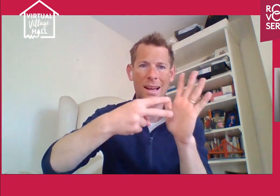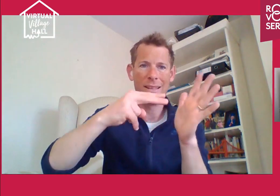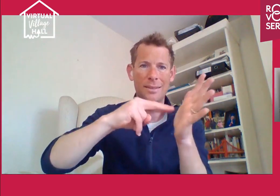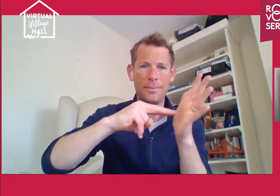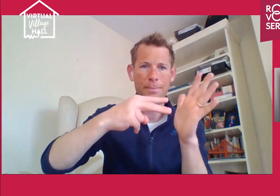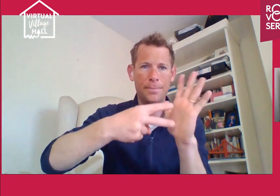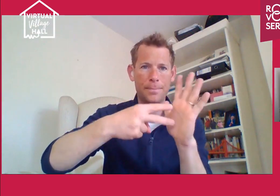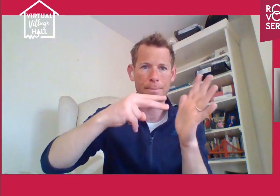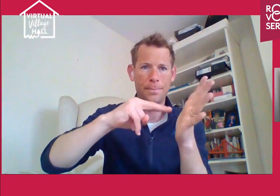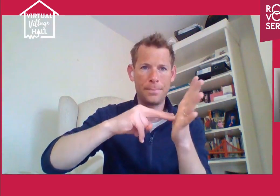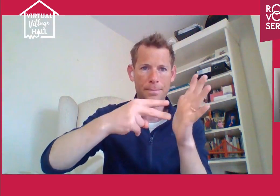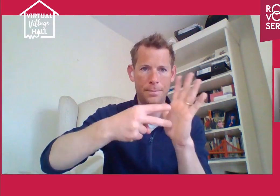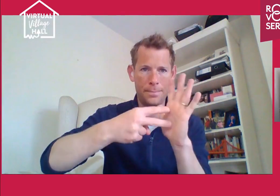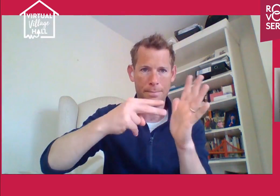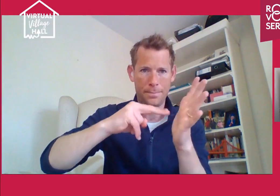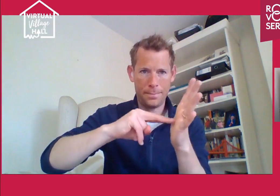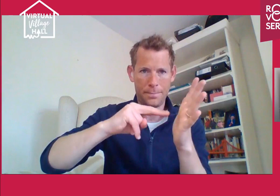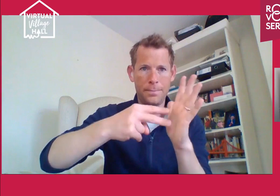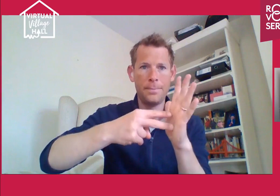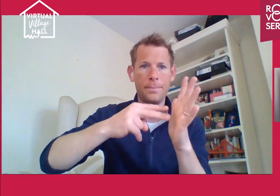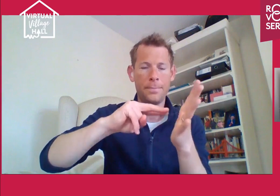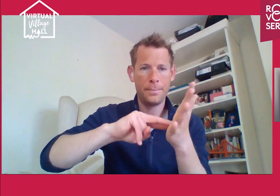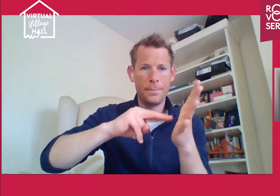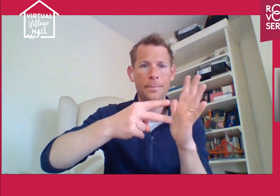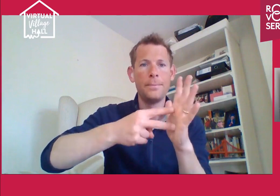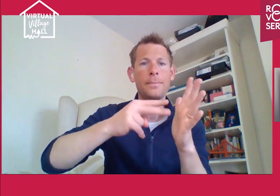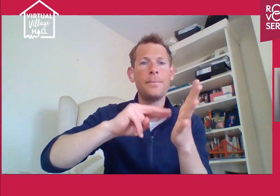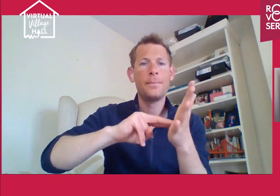Okay, so we'll do that again. Planning, organising,